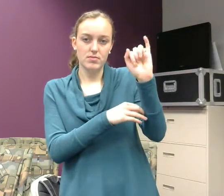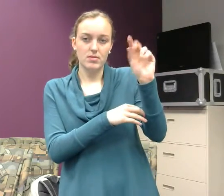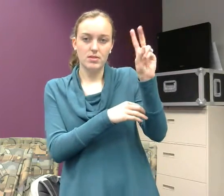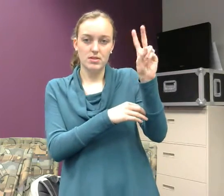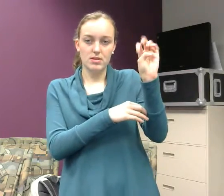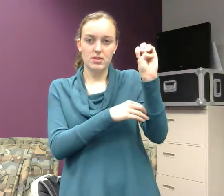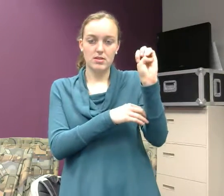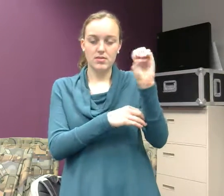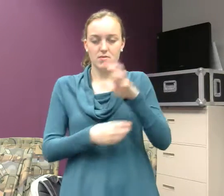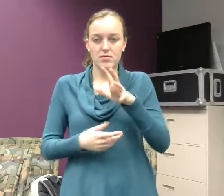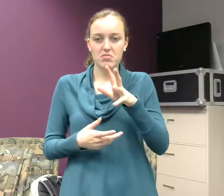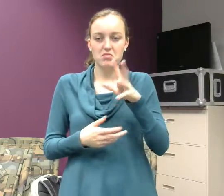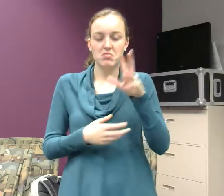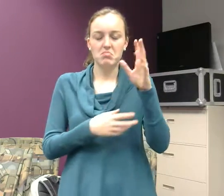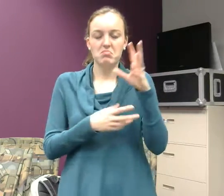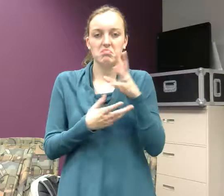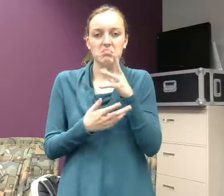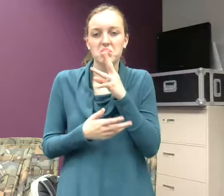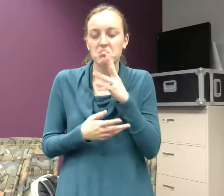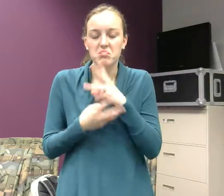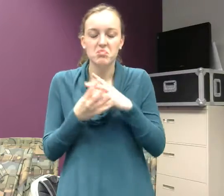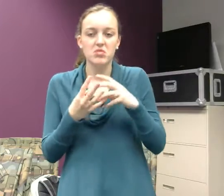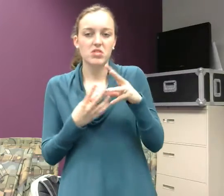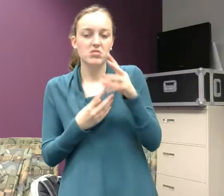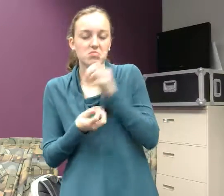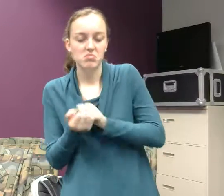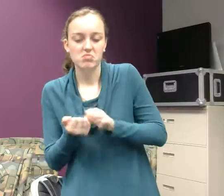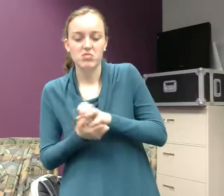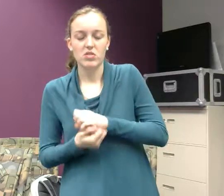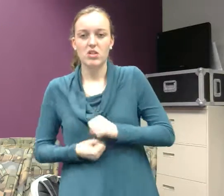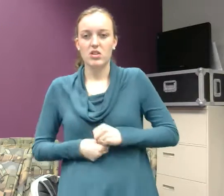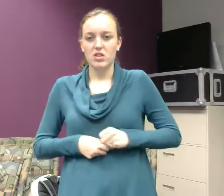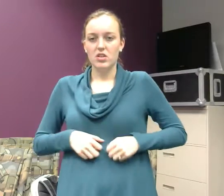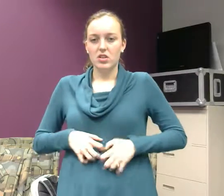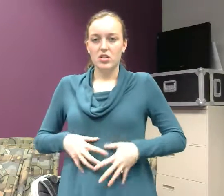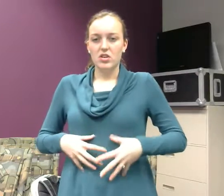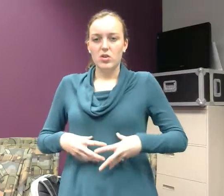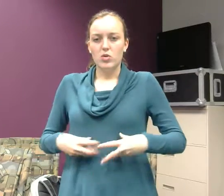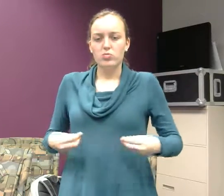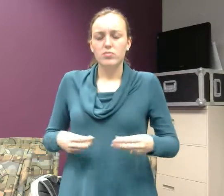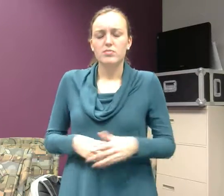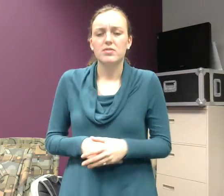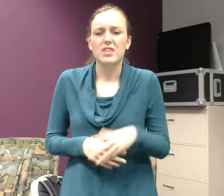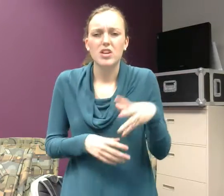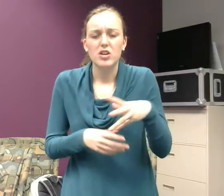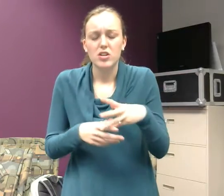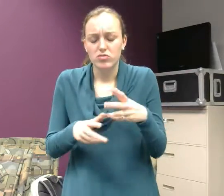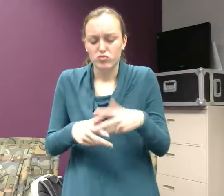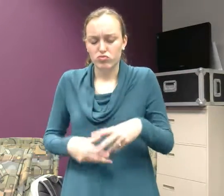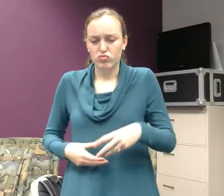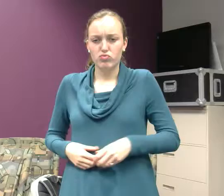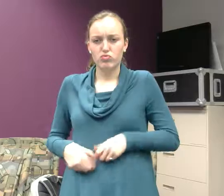intestines and go out into the bloodstream that delivers all those nutrients to our bodies. And that's why you can be